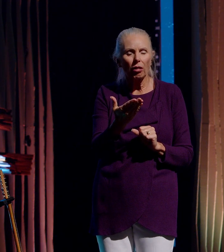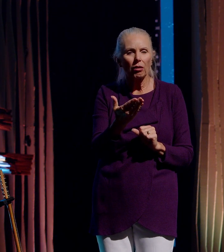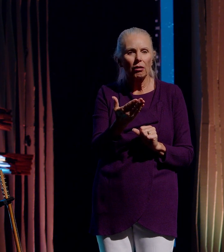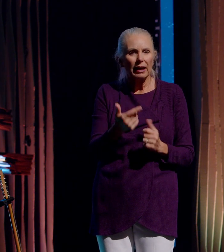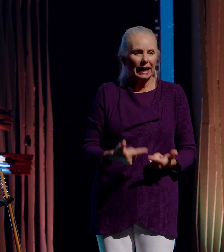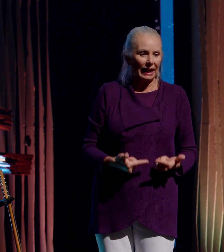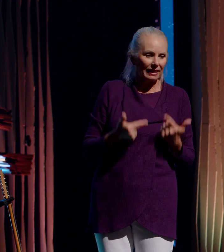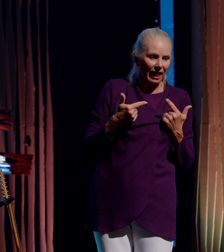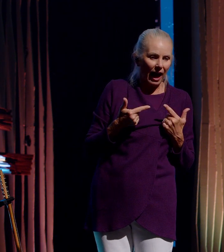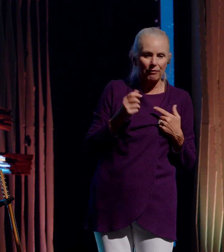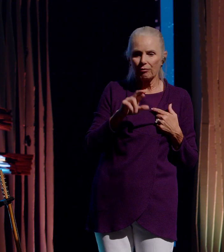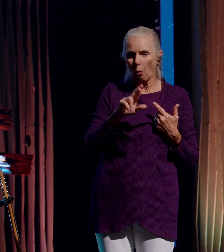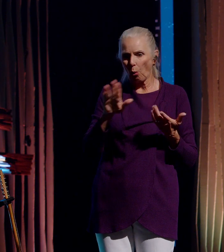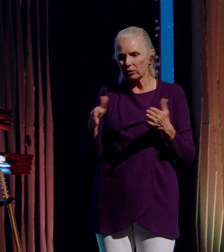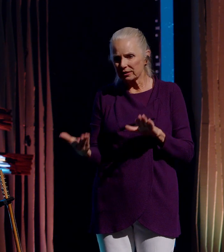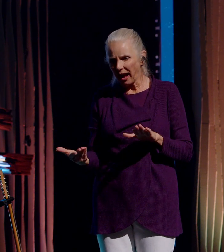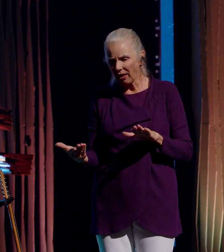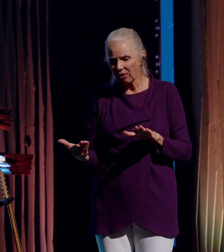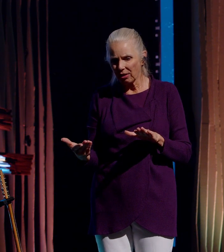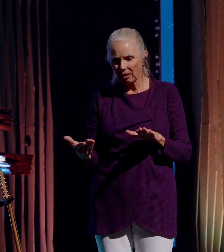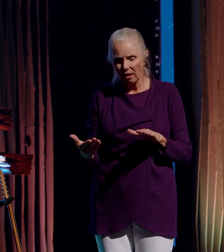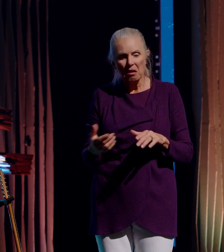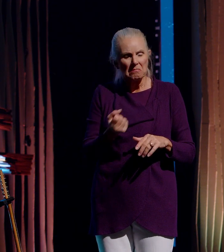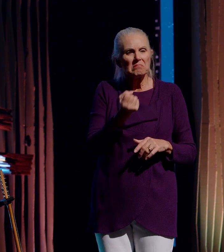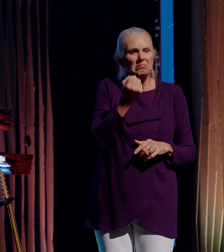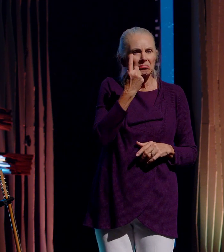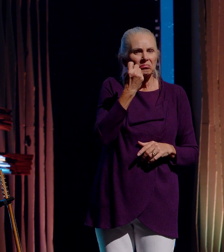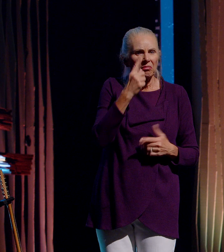Sure, we understand in life, but in death?